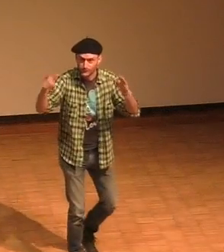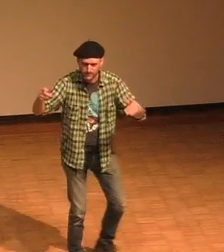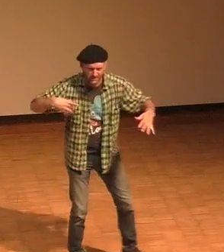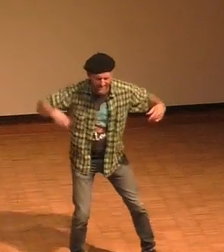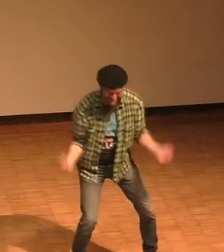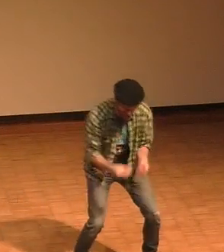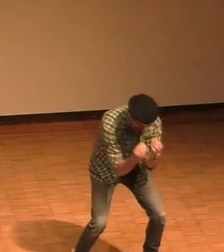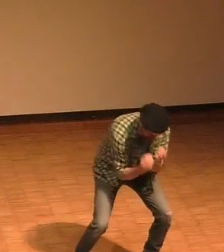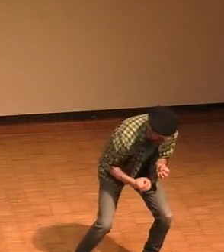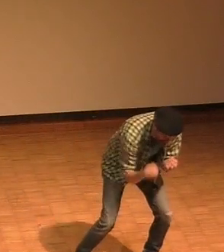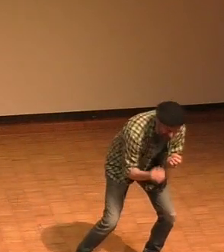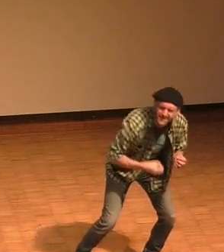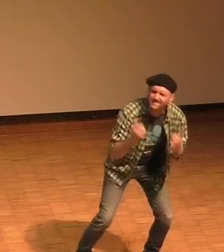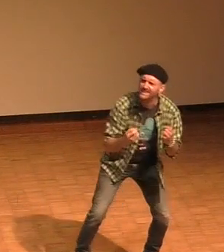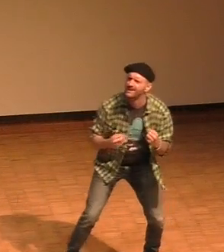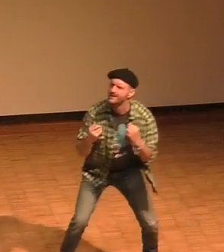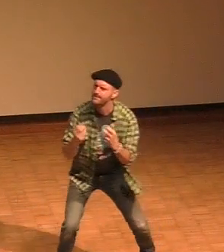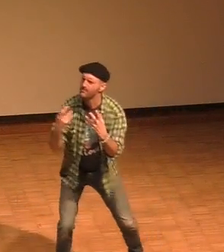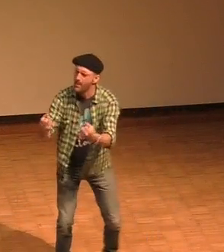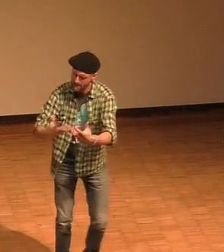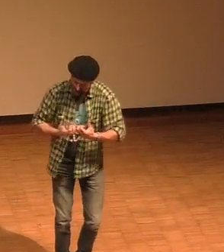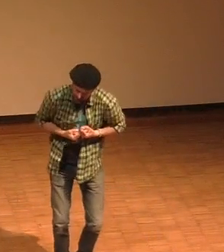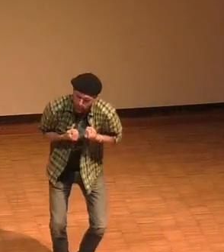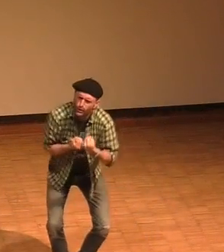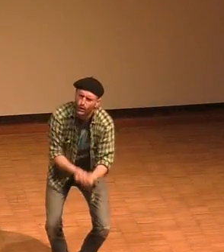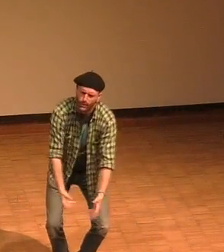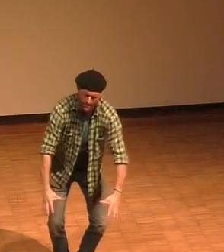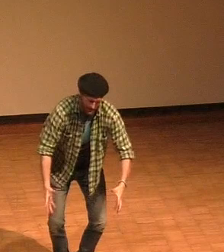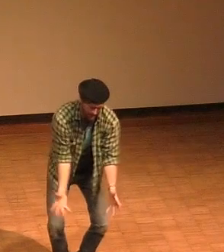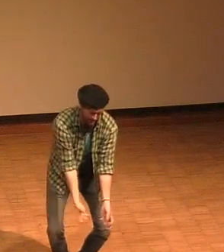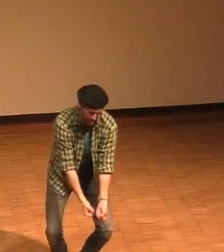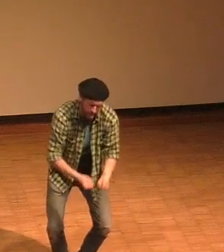So when I see an orchestra, I see a conductor, it's just